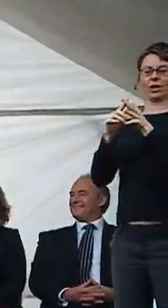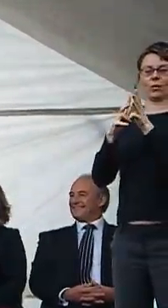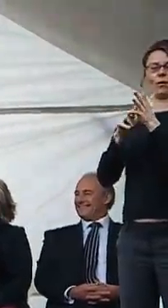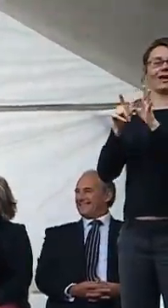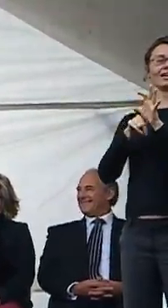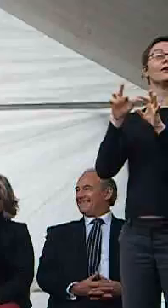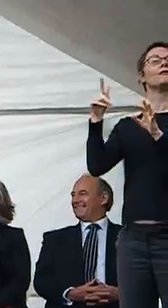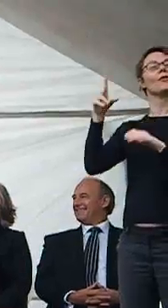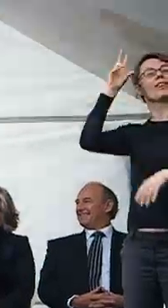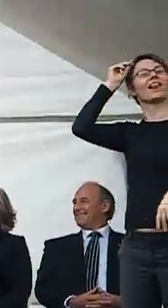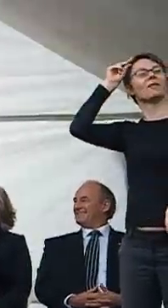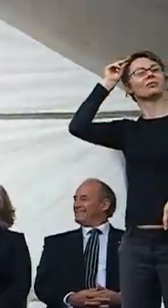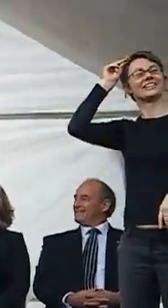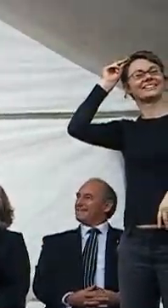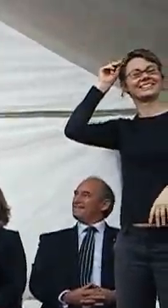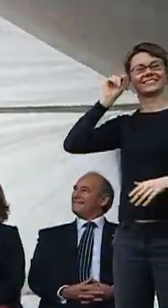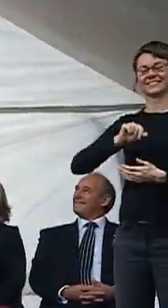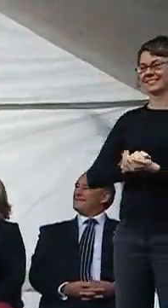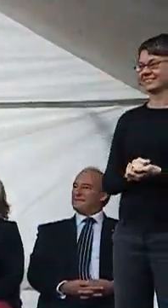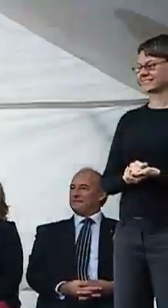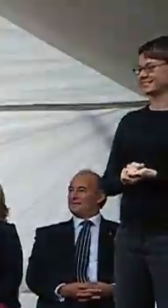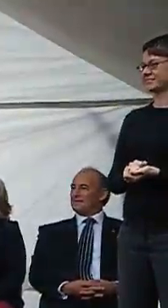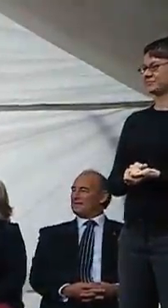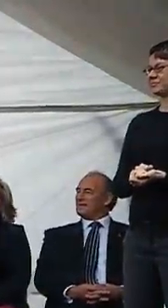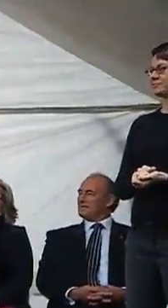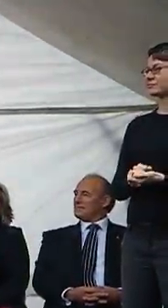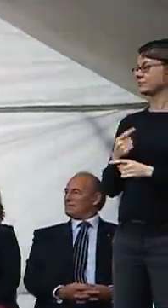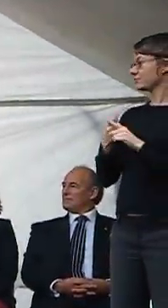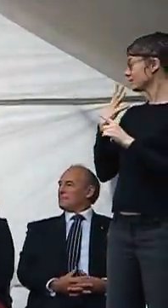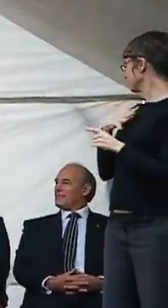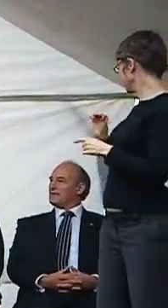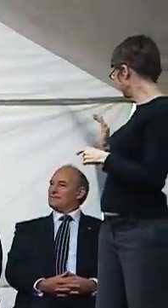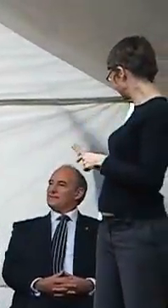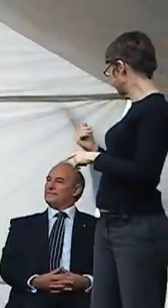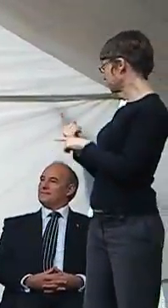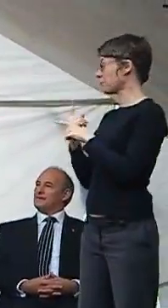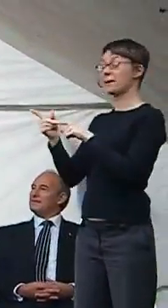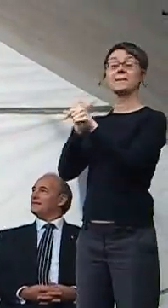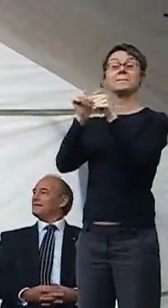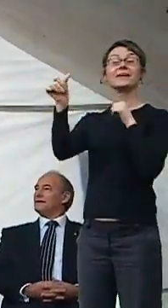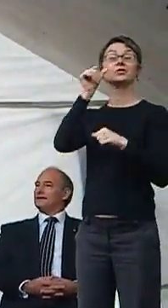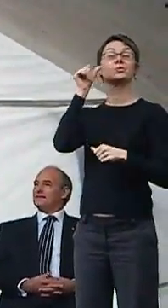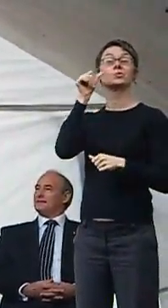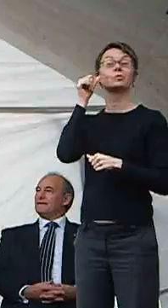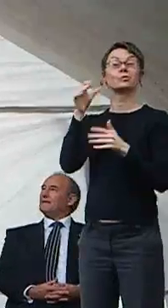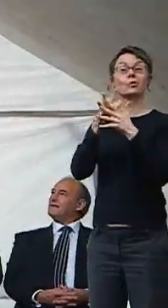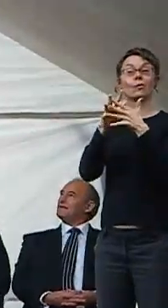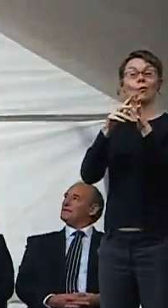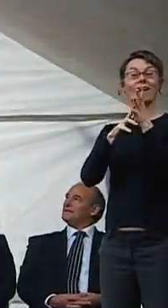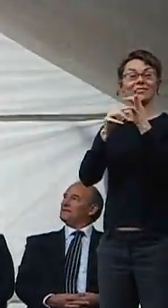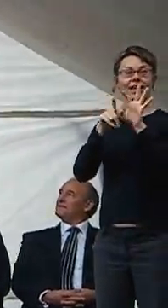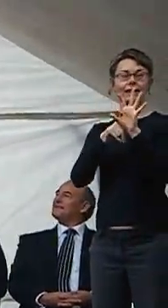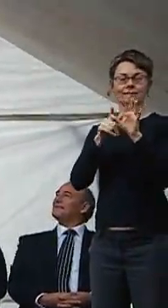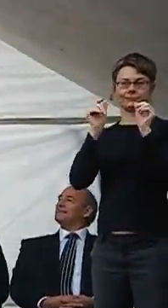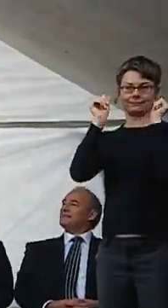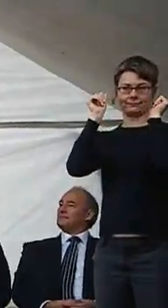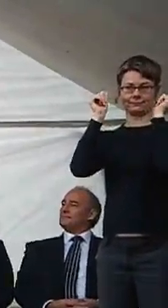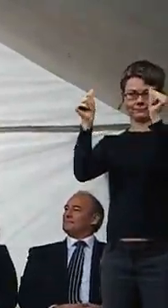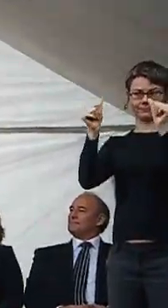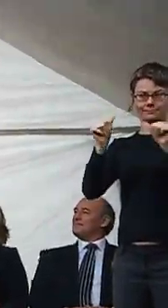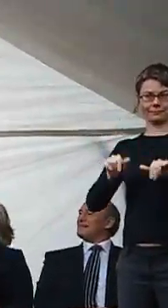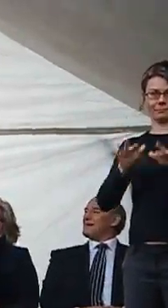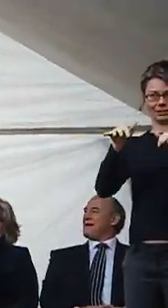Waverley Library? Can I also say, in relation to Paul's comment about the best beach in Waverley, yes, it's a great beach.